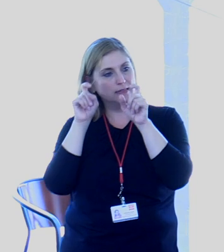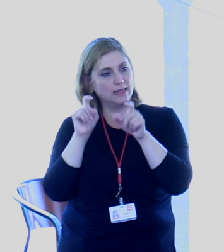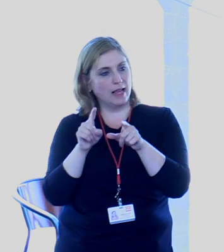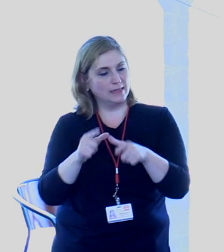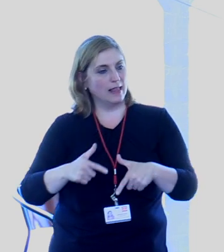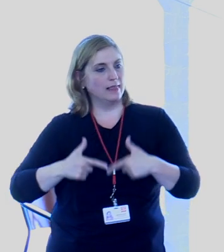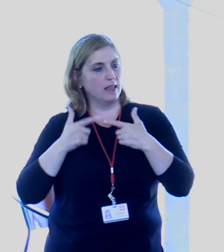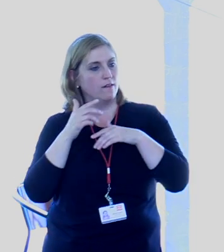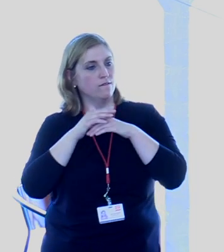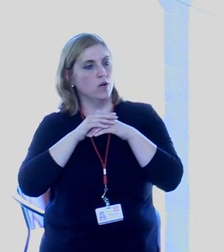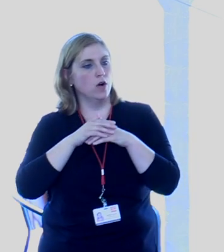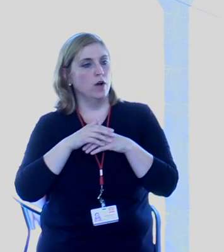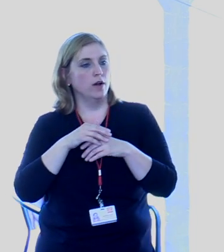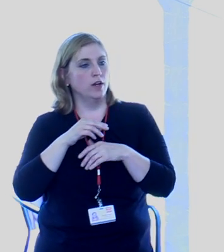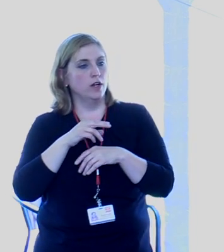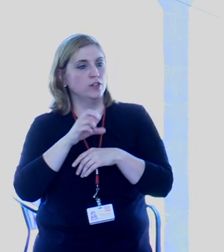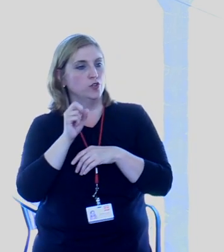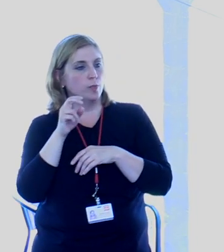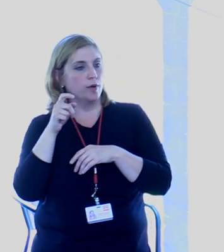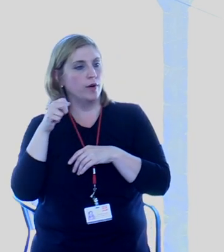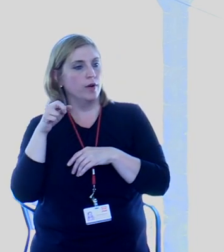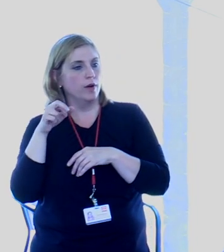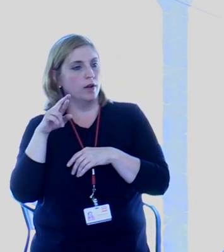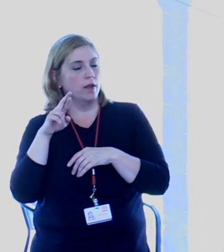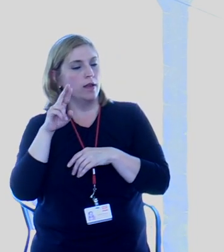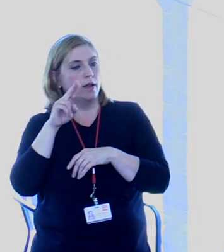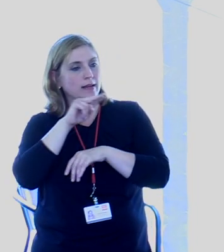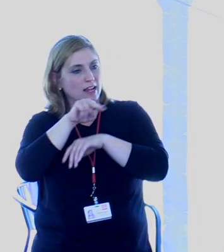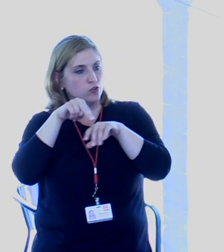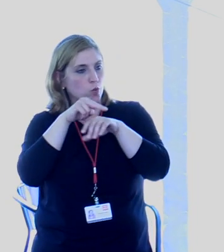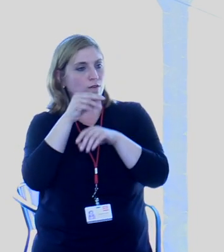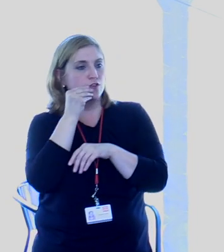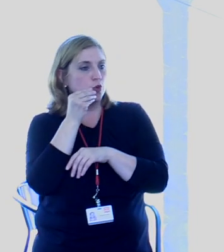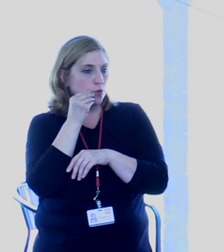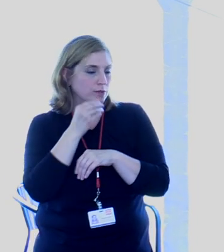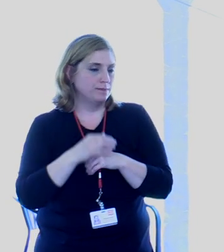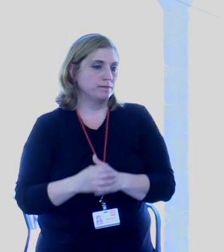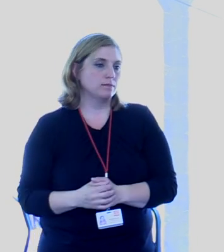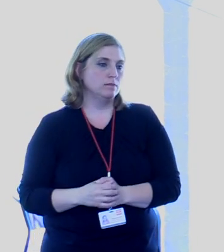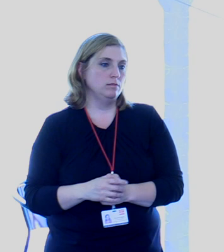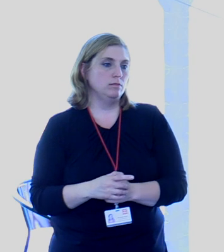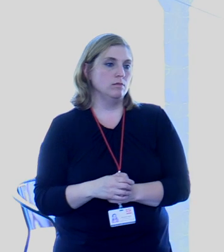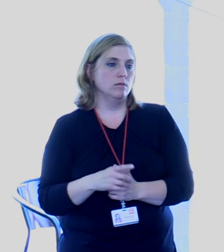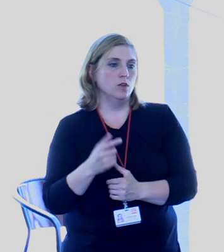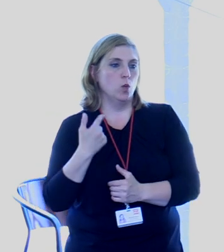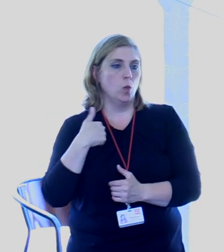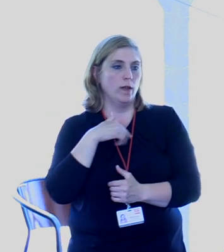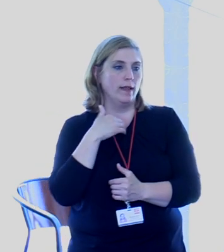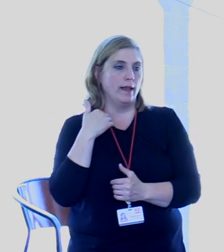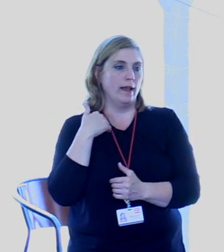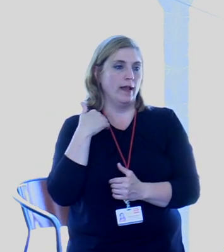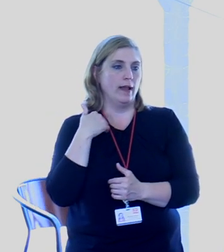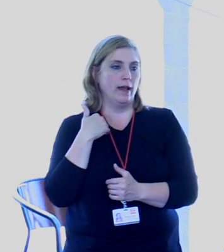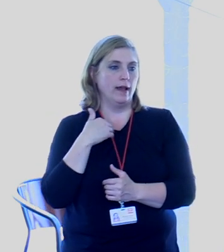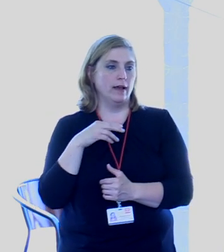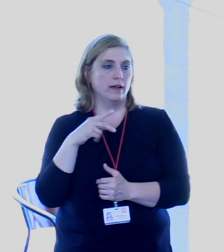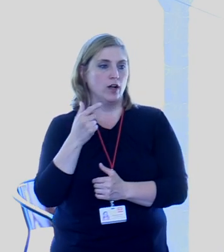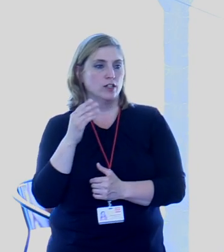to live on a supernatural food. There's something very, very interesting. We just had this